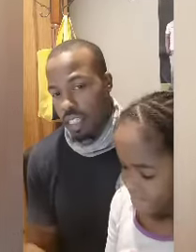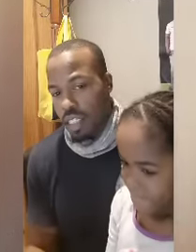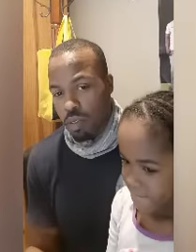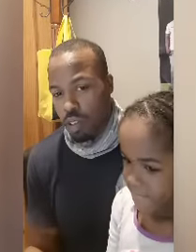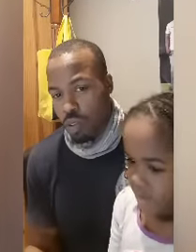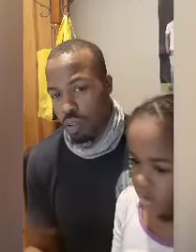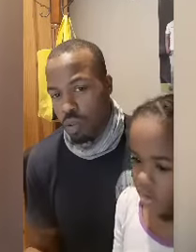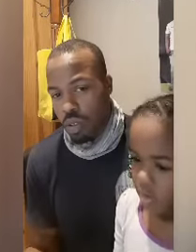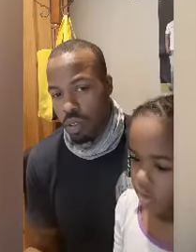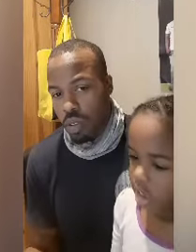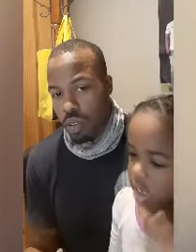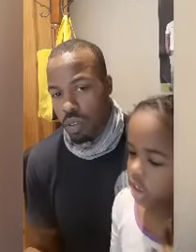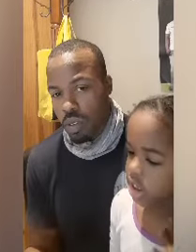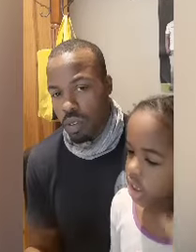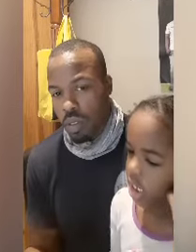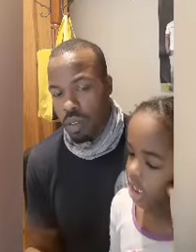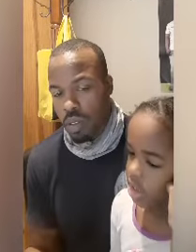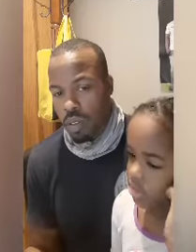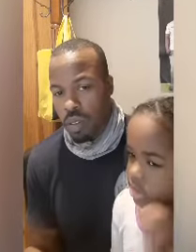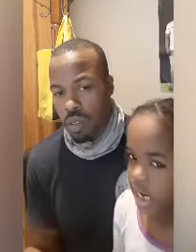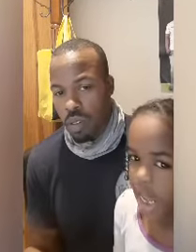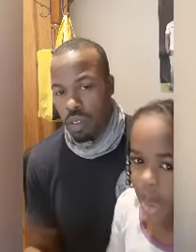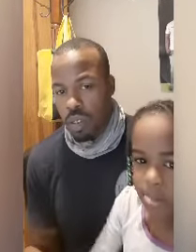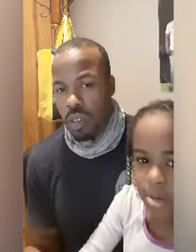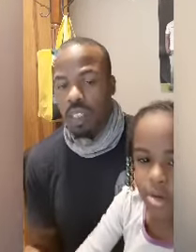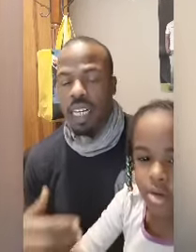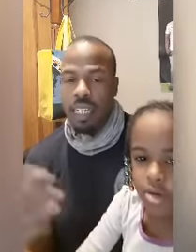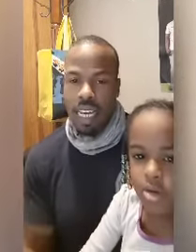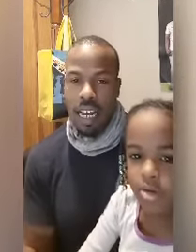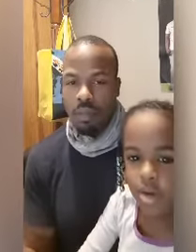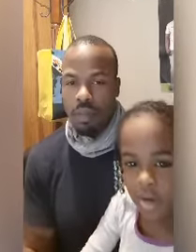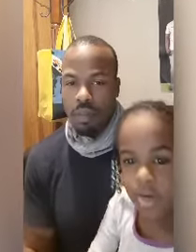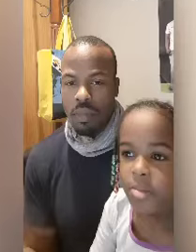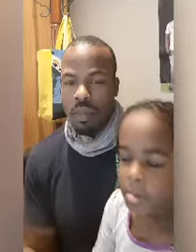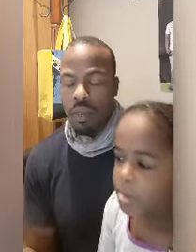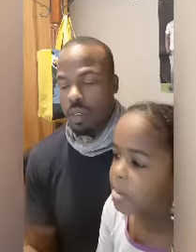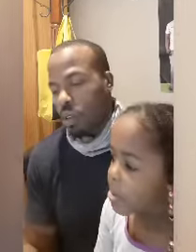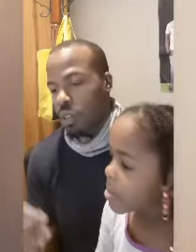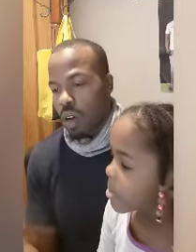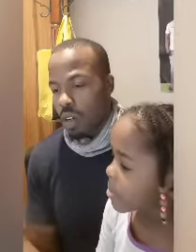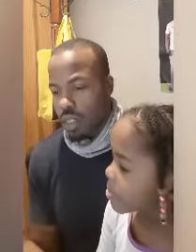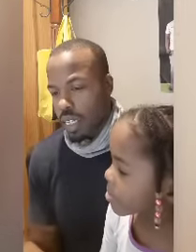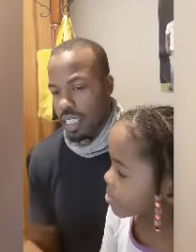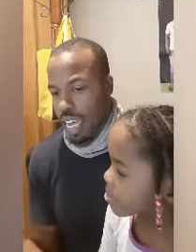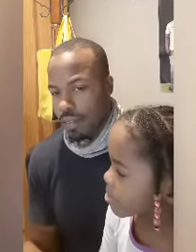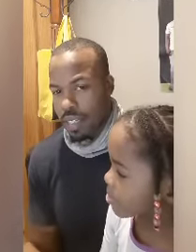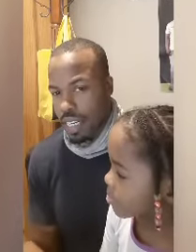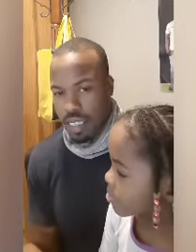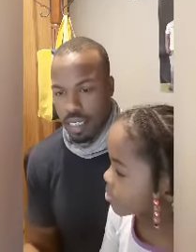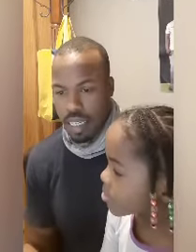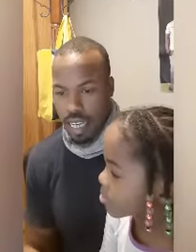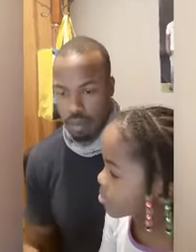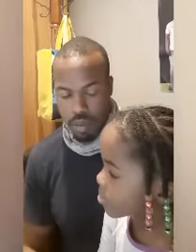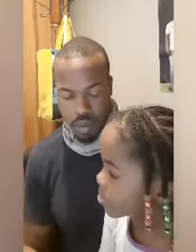energy renewed. Or he can just take a little nap. Take a nap. Those are all good things after the exercise happens.